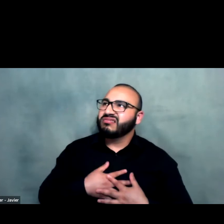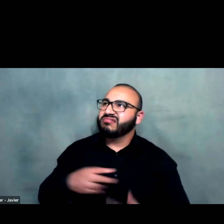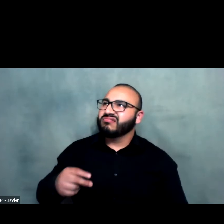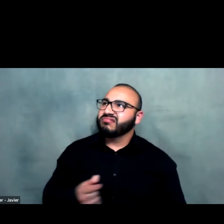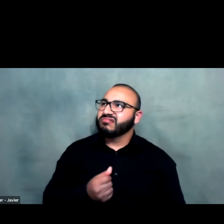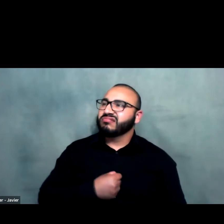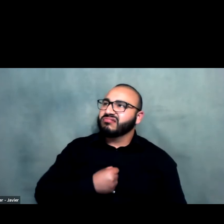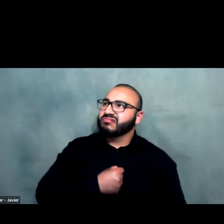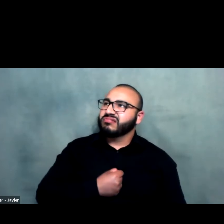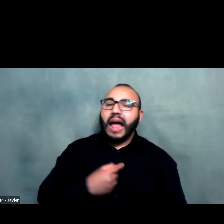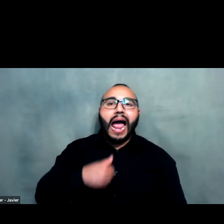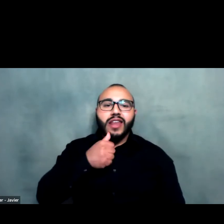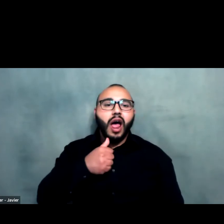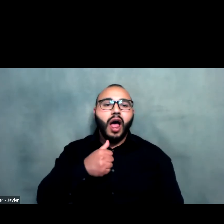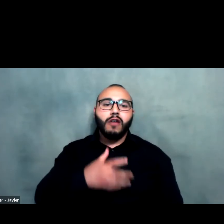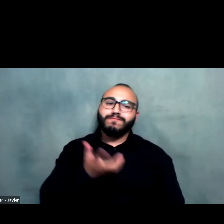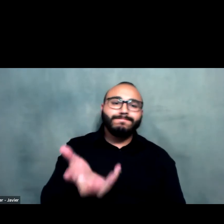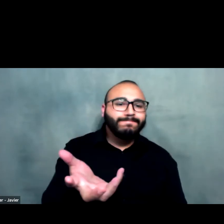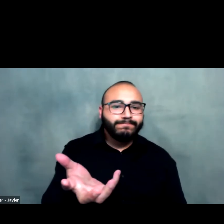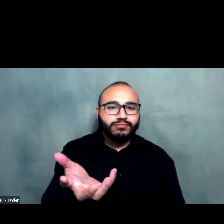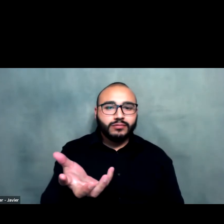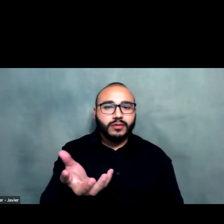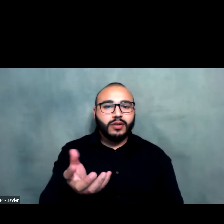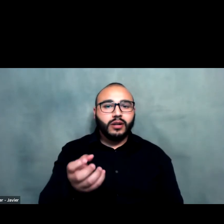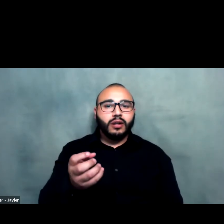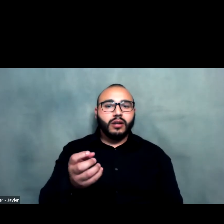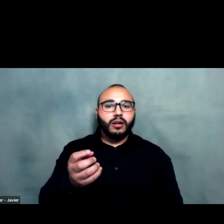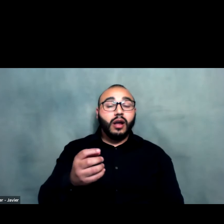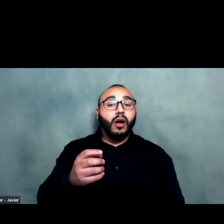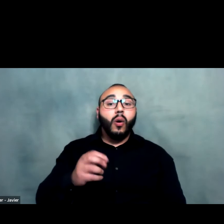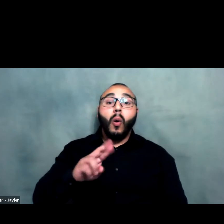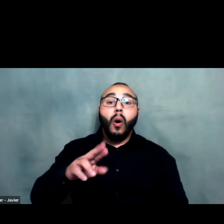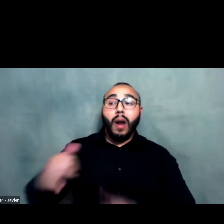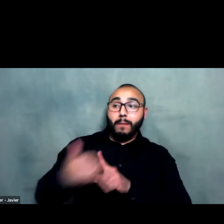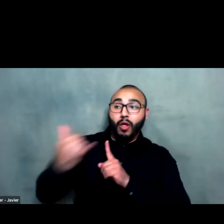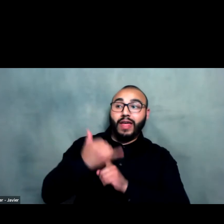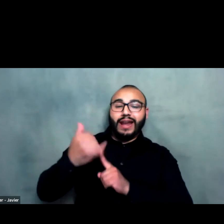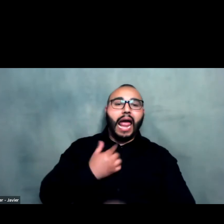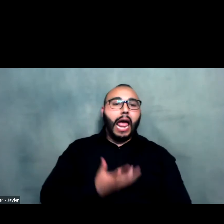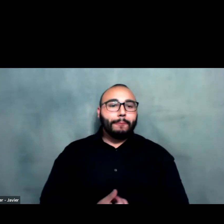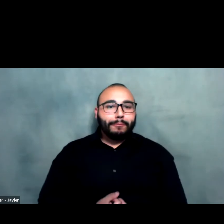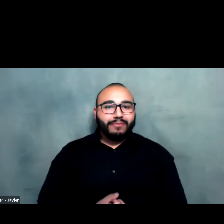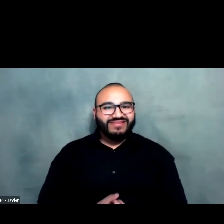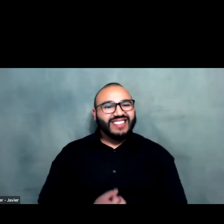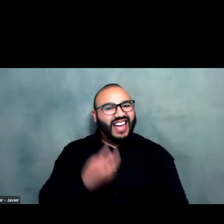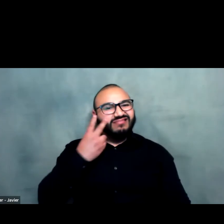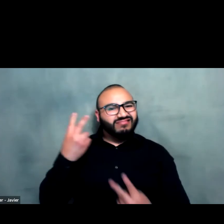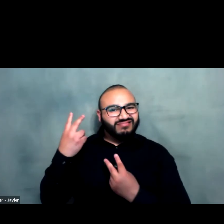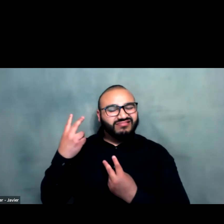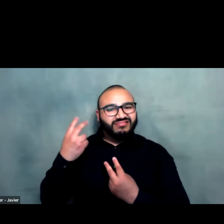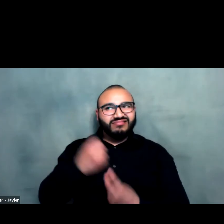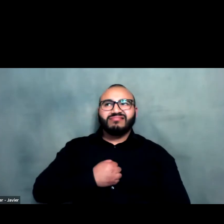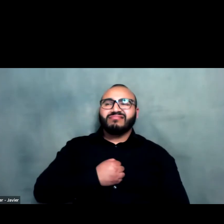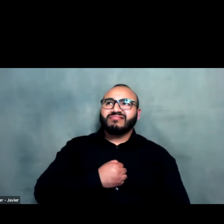told racial slurs, or when I was bullied and I just didn't speak up. And that's just honestly how I grew up, though. It